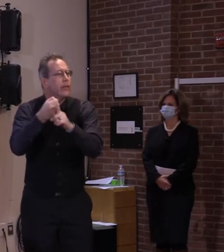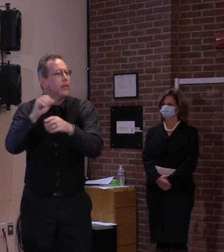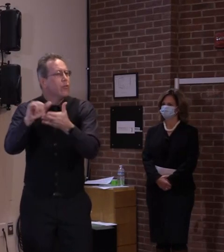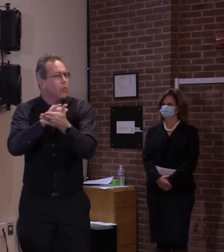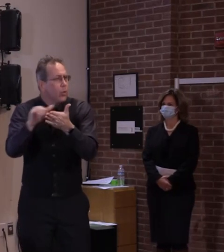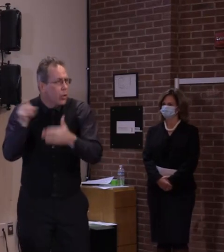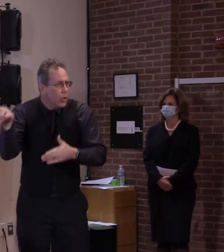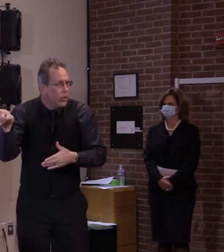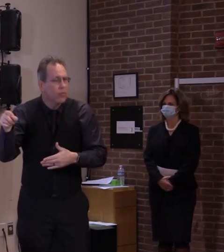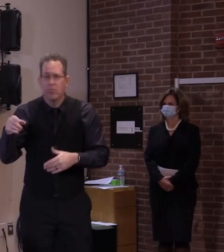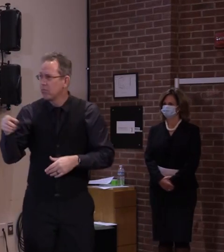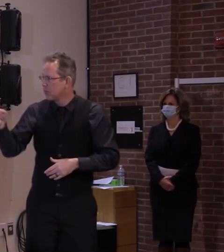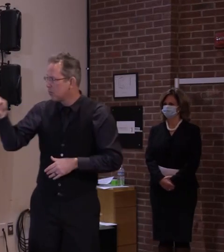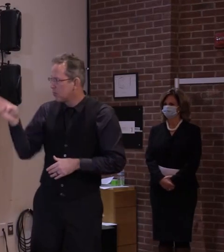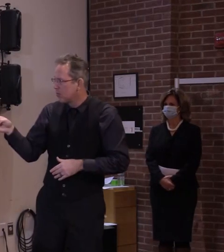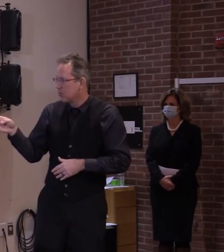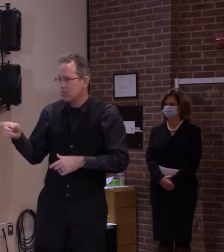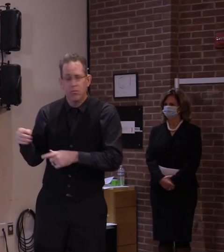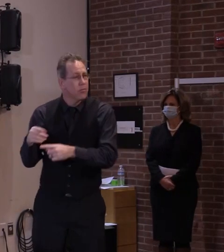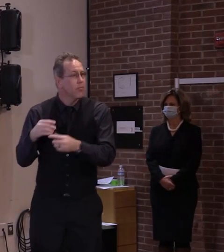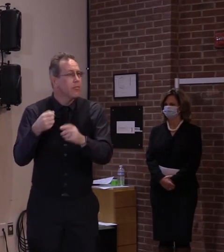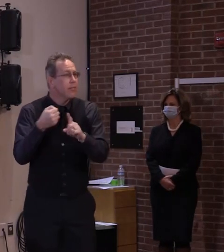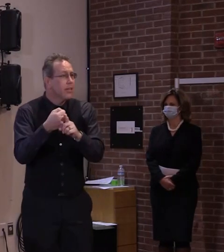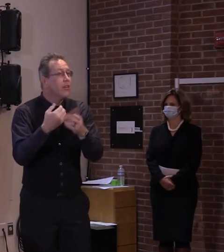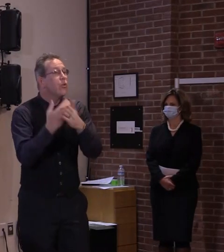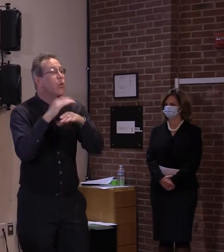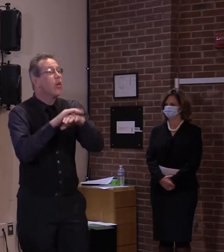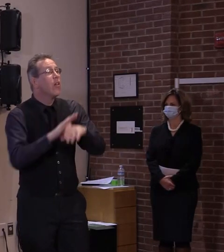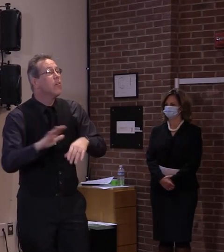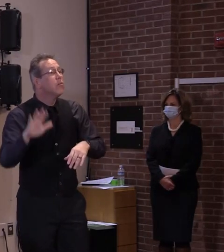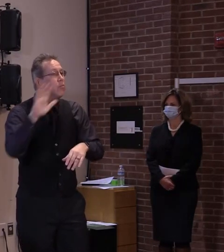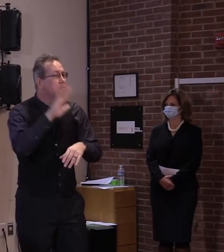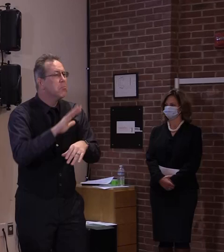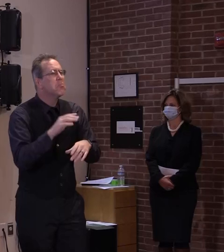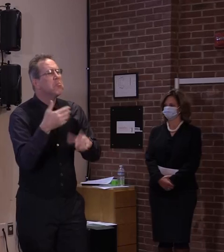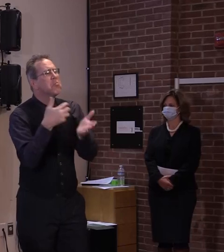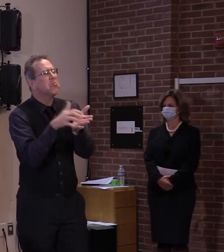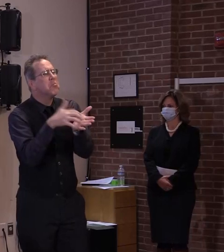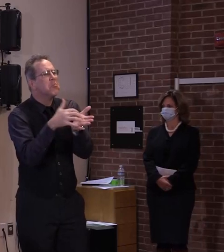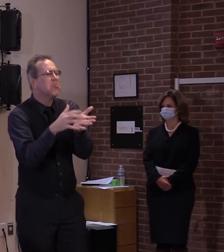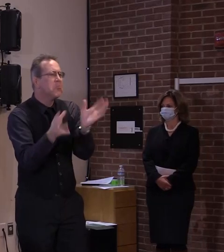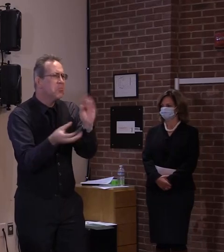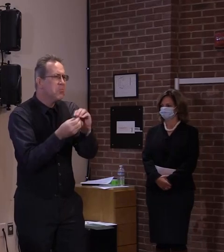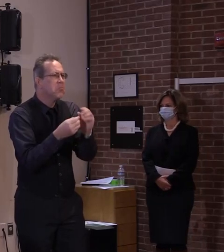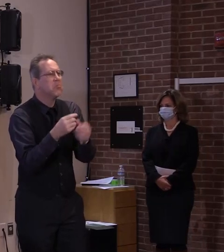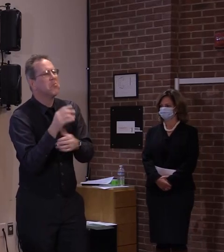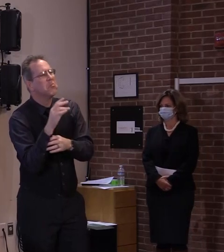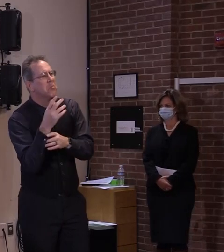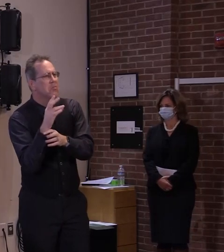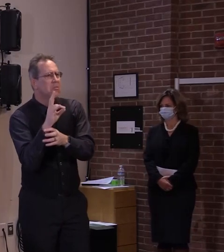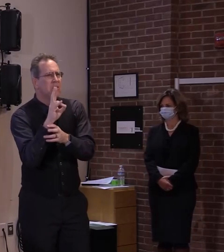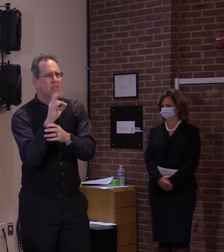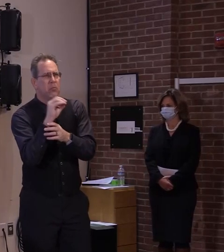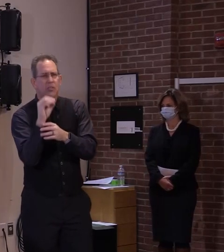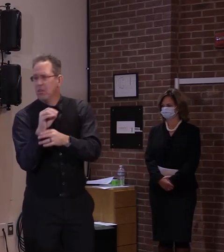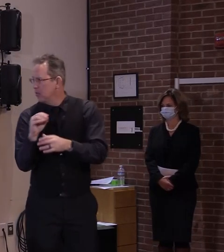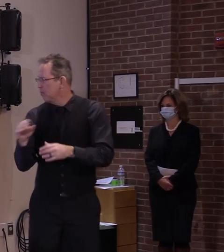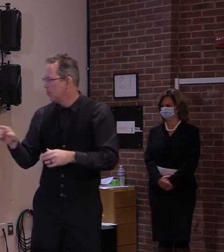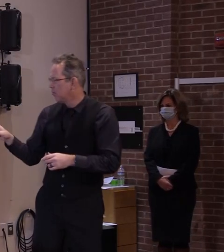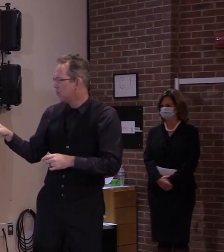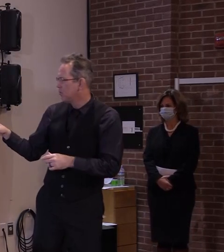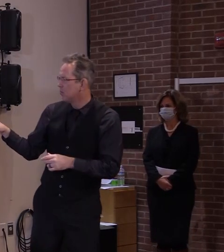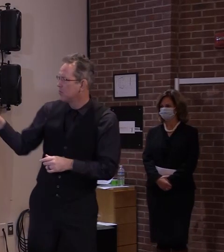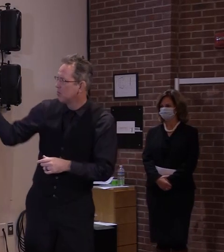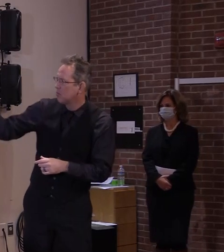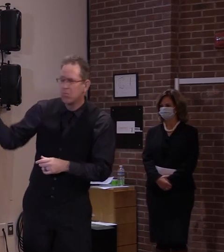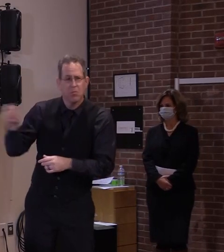Omicron variant, compared to New England, where the estimate right now is that 38% of all cases make up the Omicron variant. And